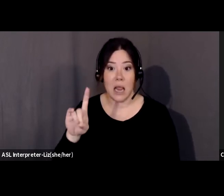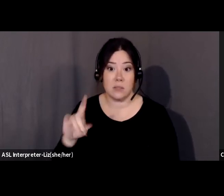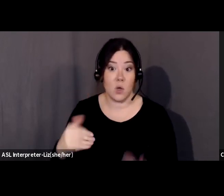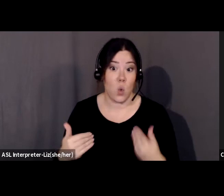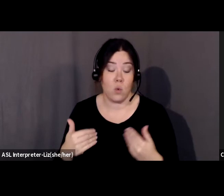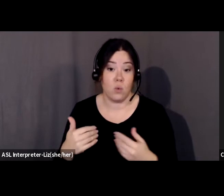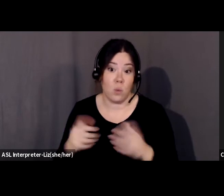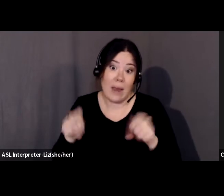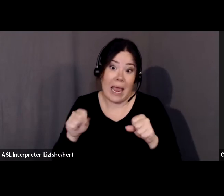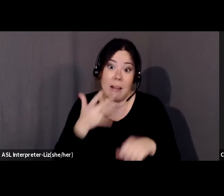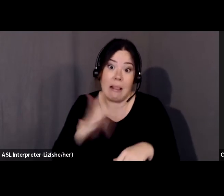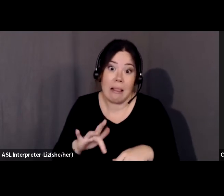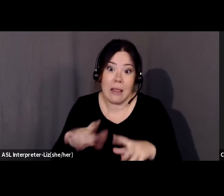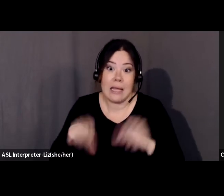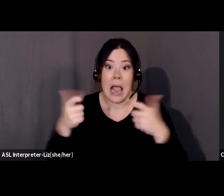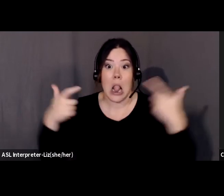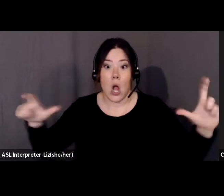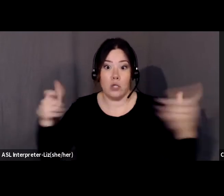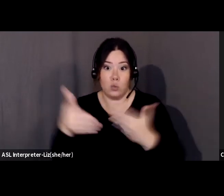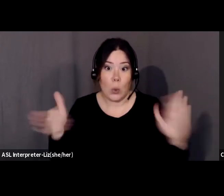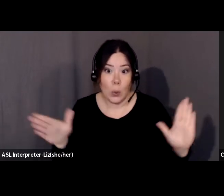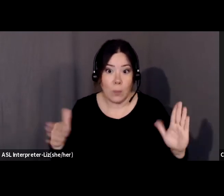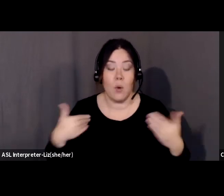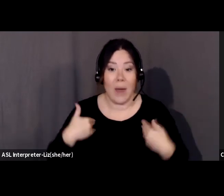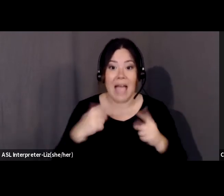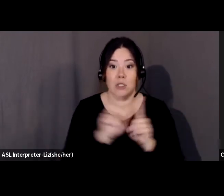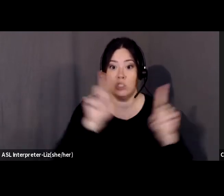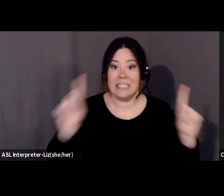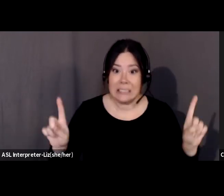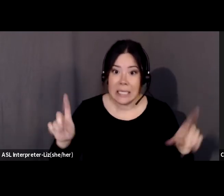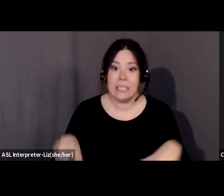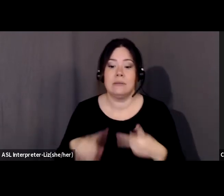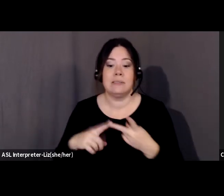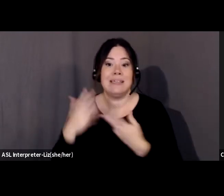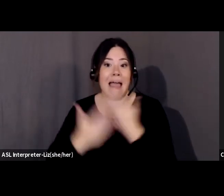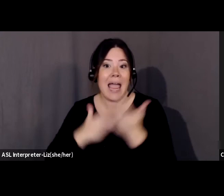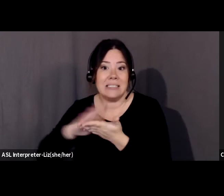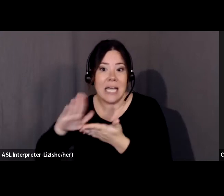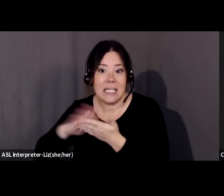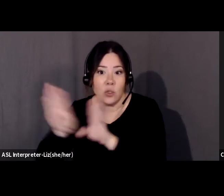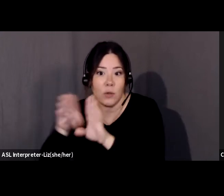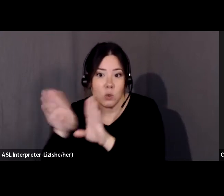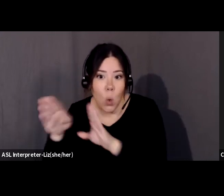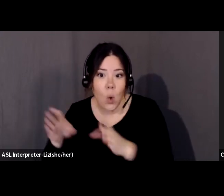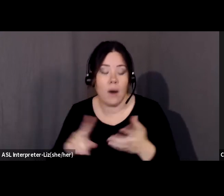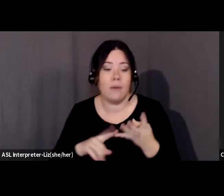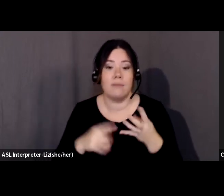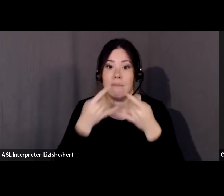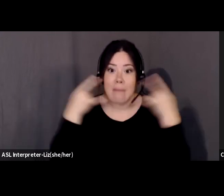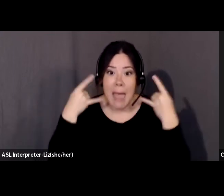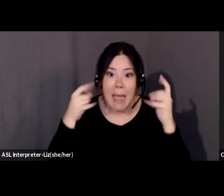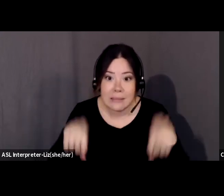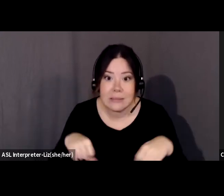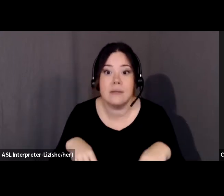It was social distance. We had hand sanitizer at the door, and we could wear masks. And so